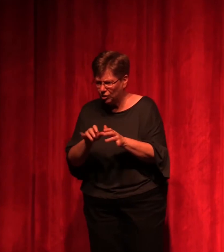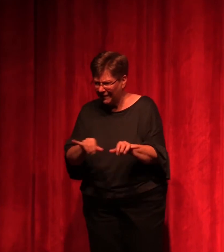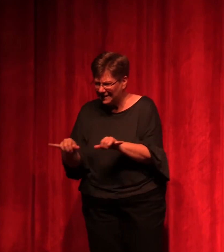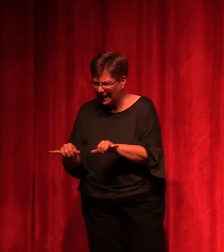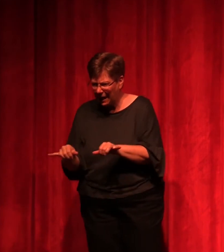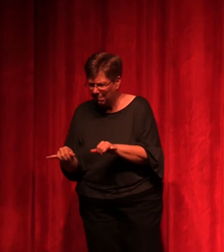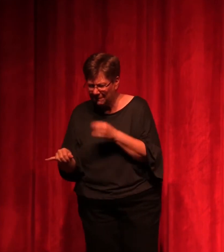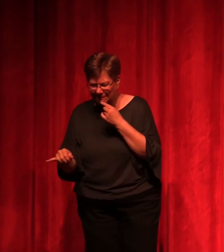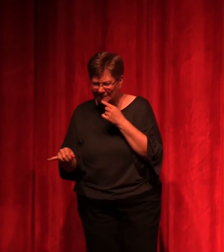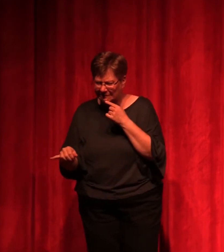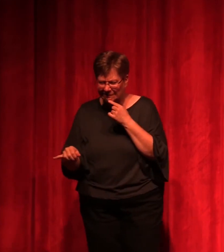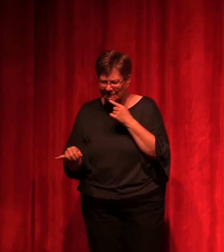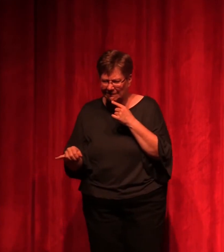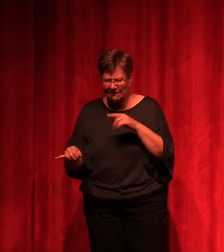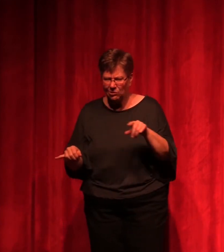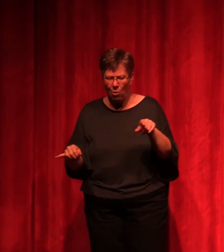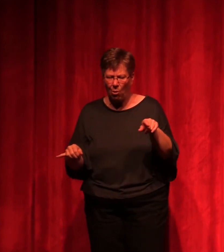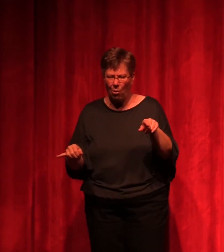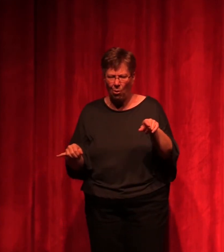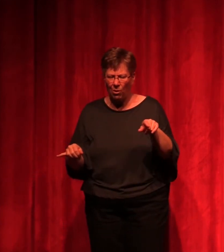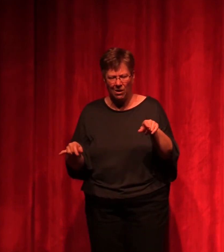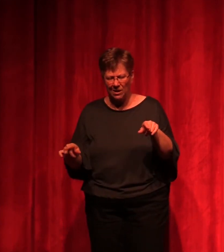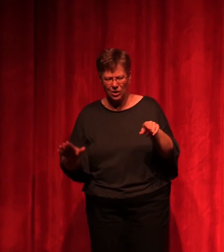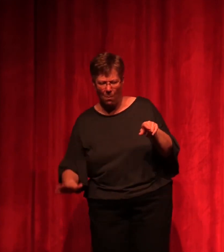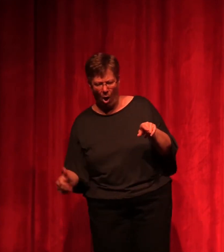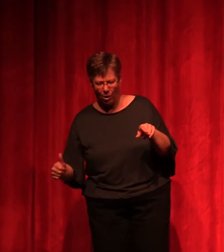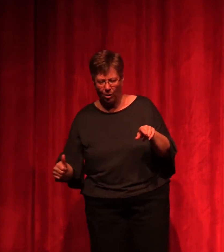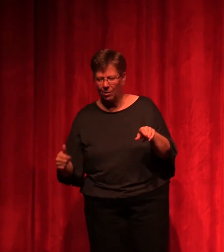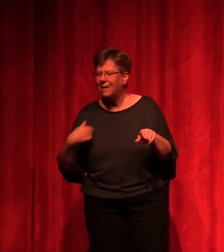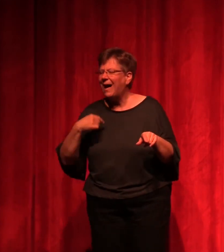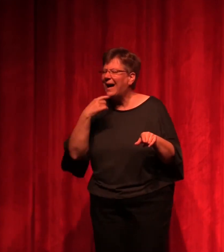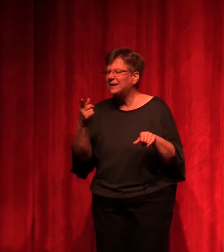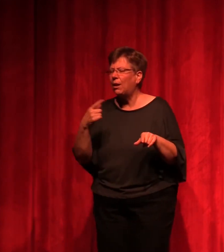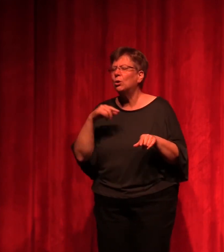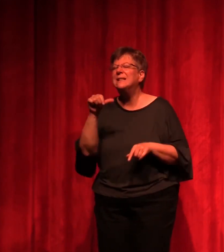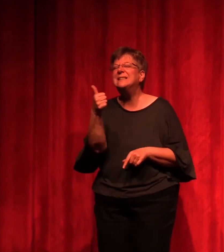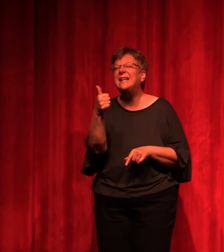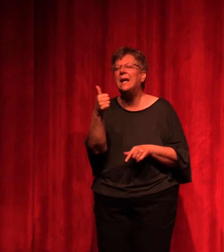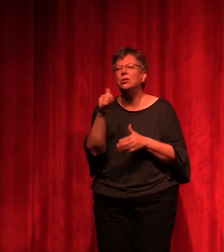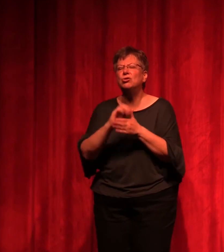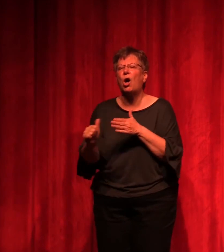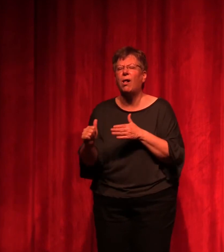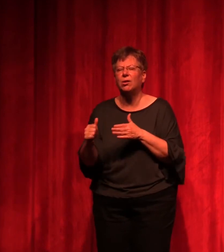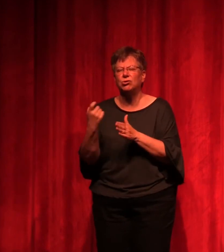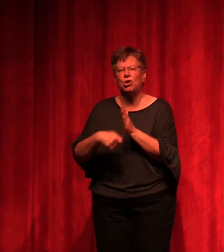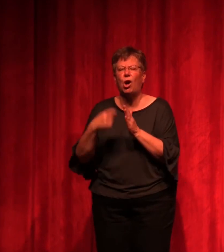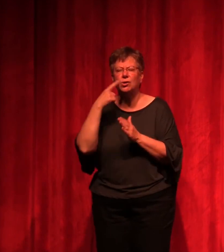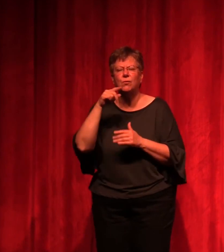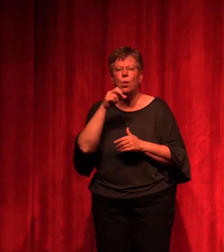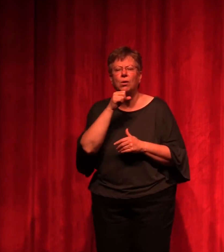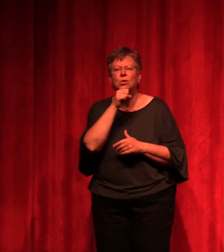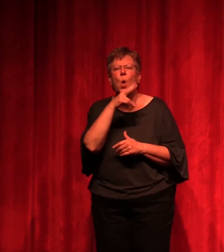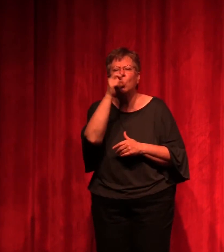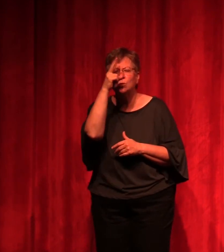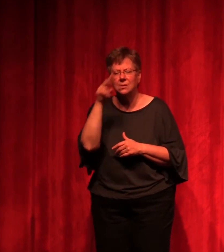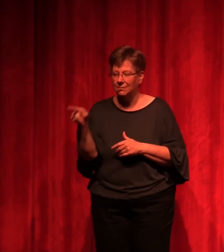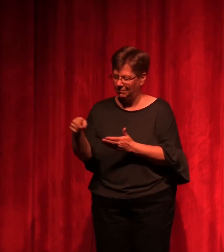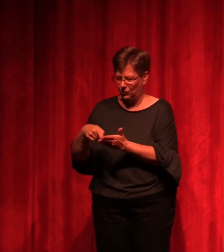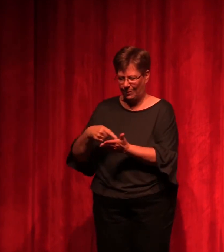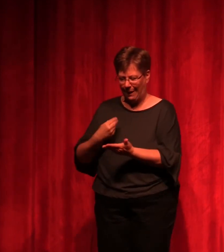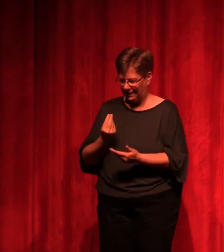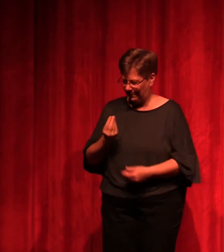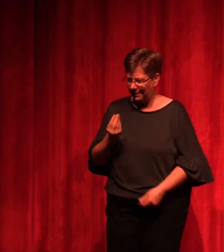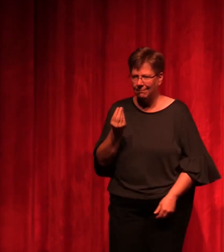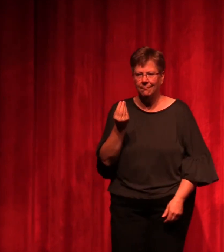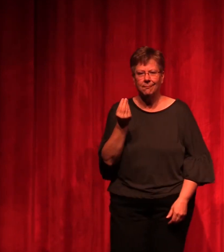"Well, a goat's about the third the size of a horse." So I tell her, I say, I charge $10 for goats. And she pays me,